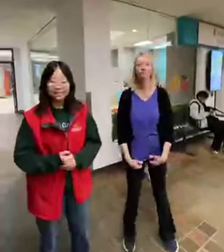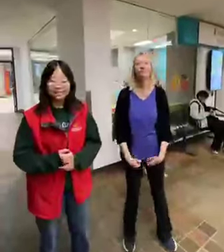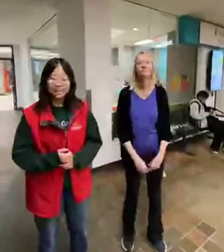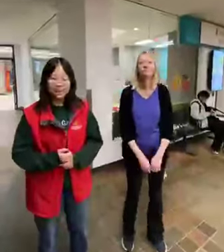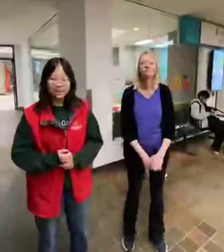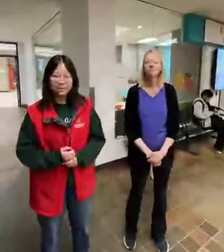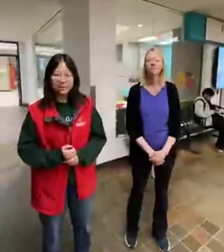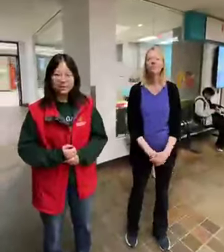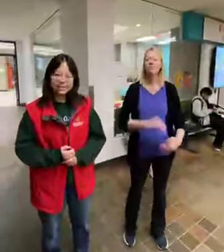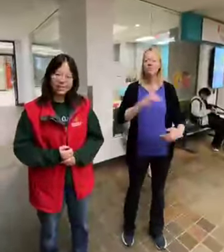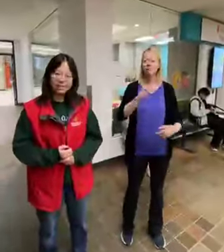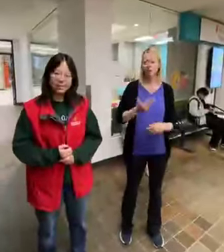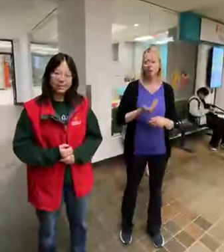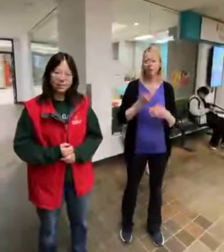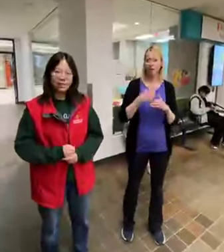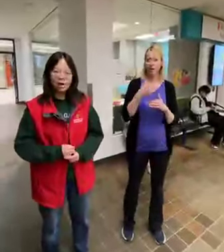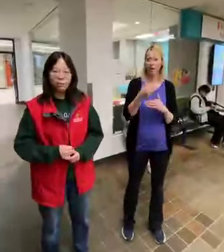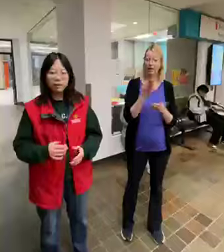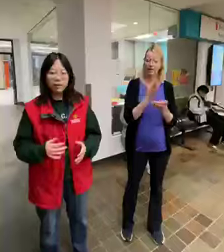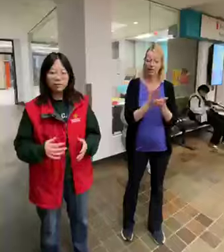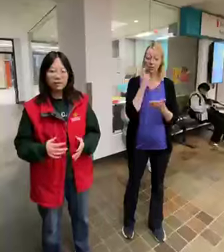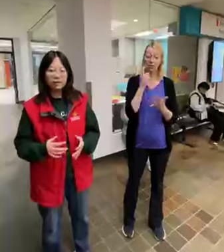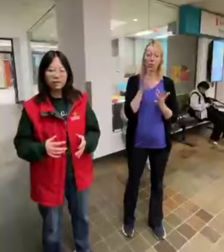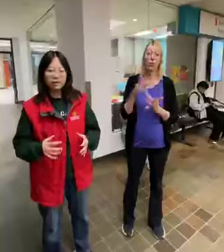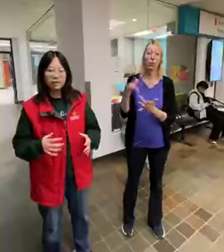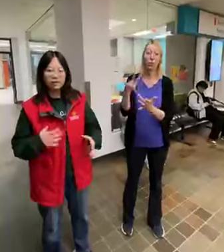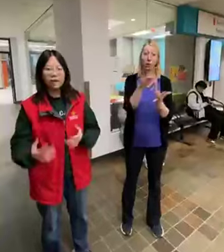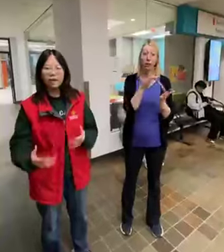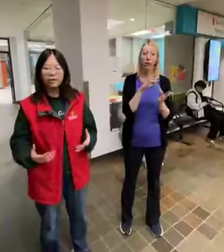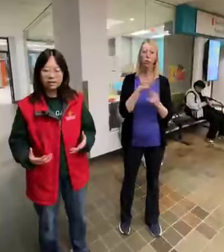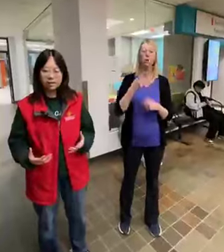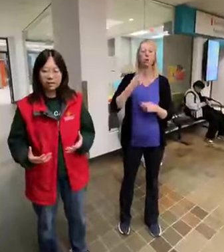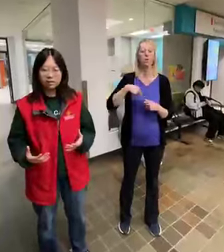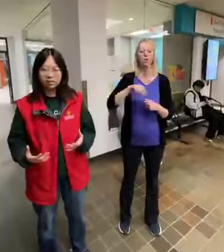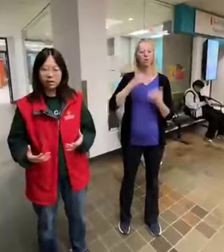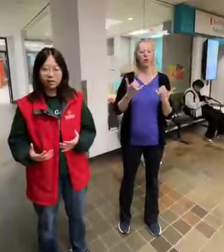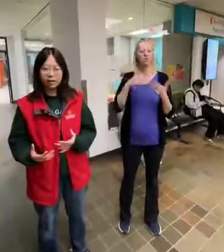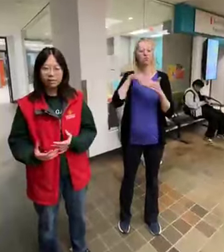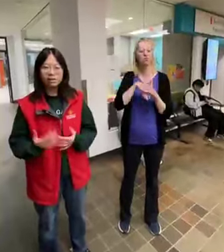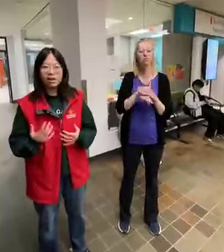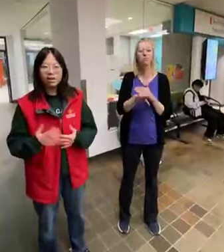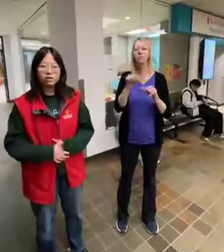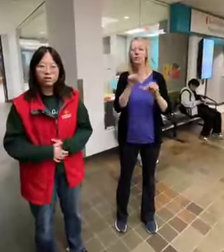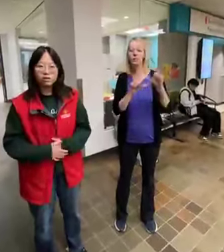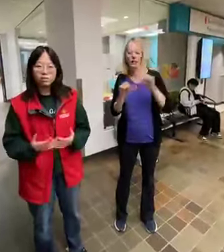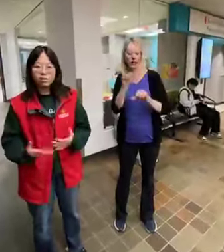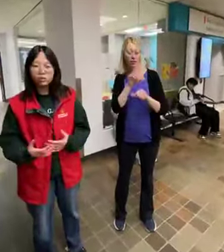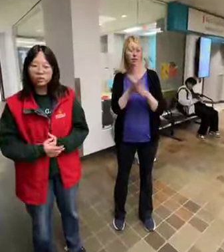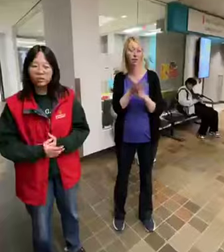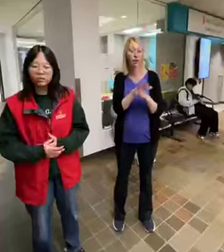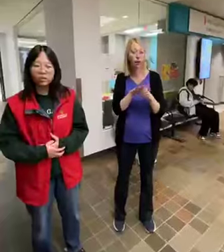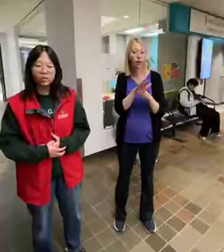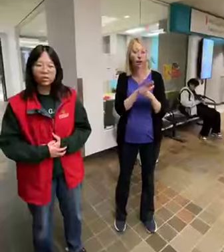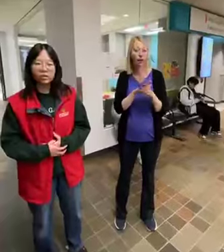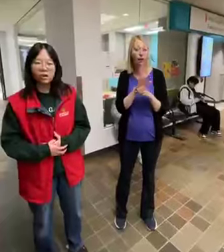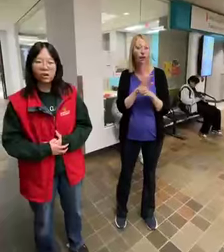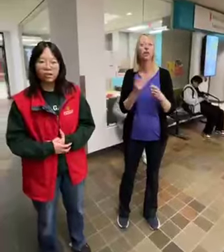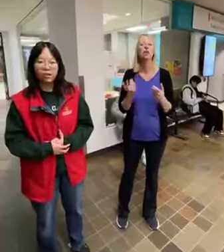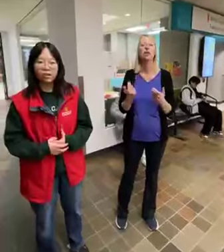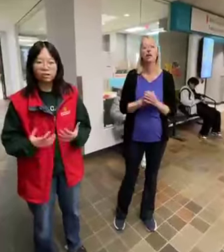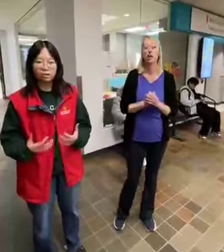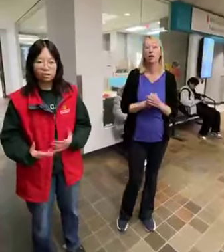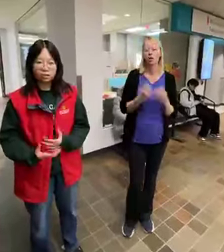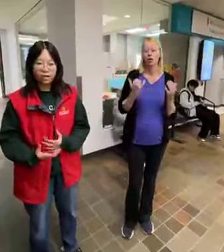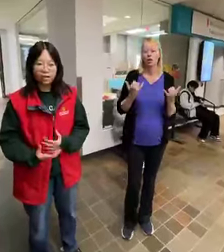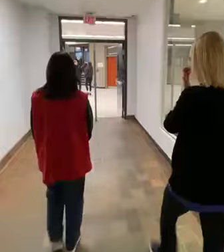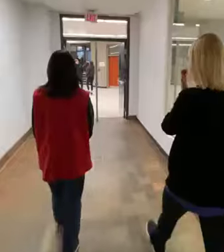Okay everyone, so welcome to our next stop on the tour. We've kind of entered our sciences sector of the campus. So to be a bit more specific, we currently are